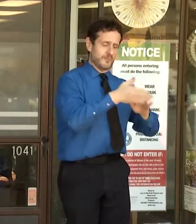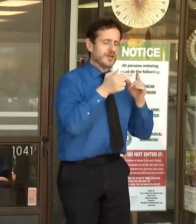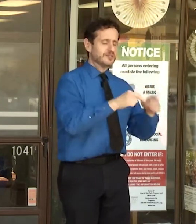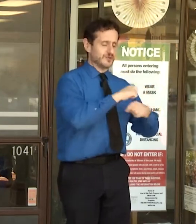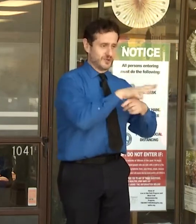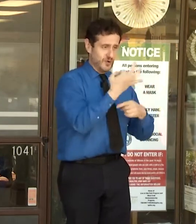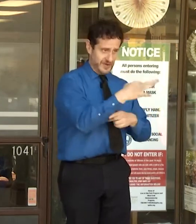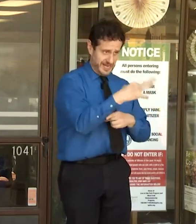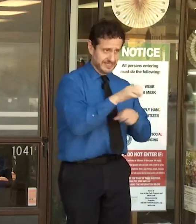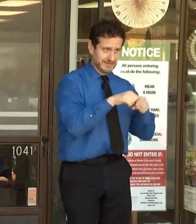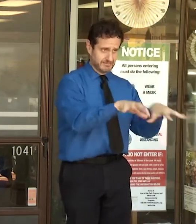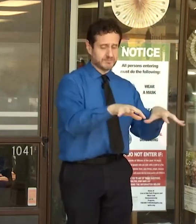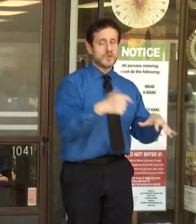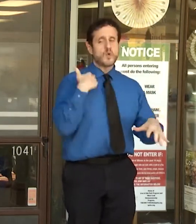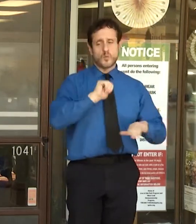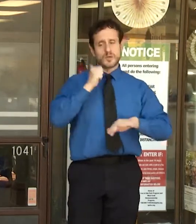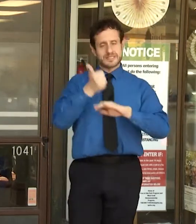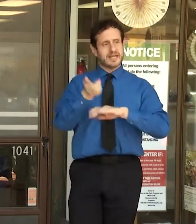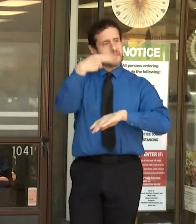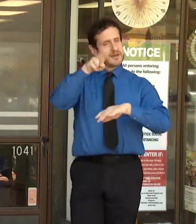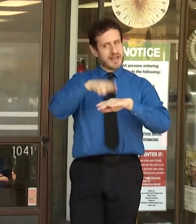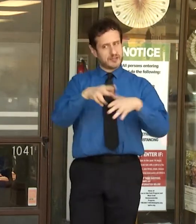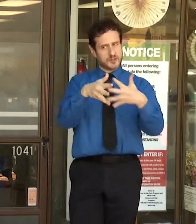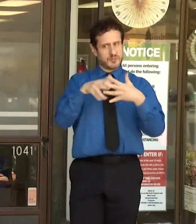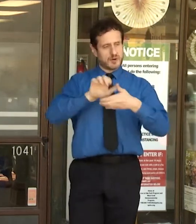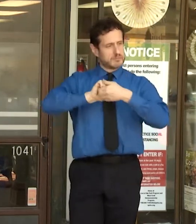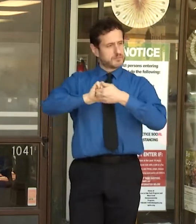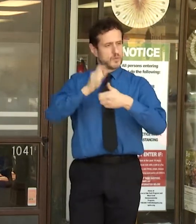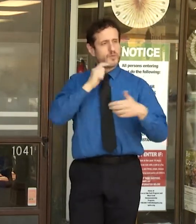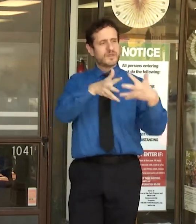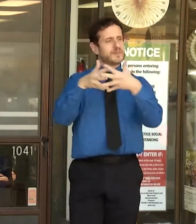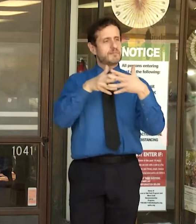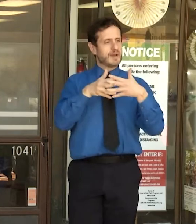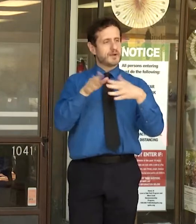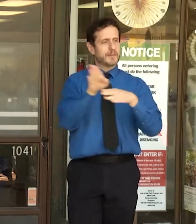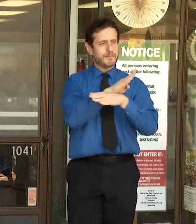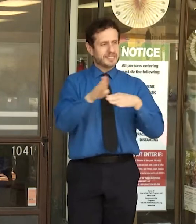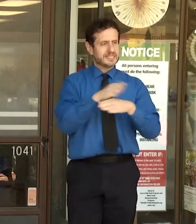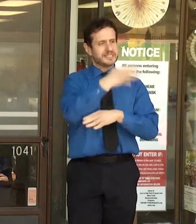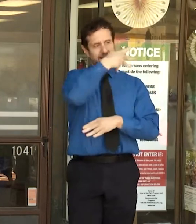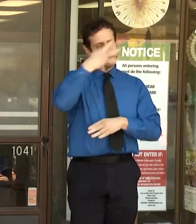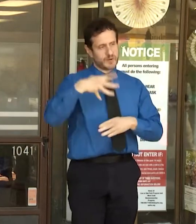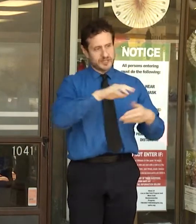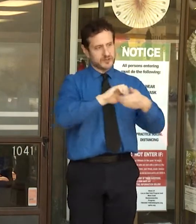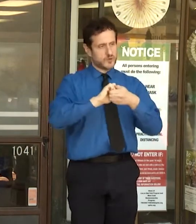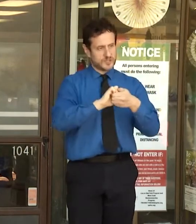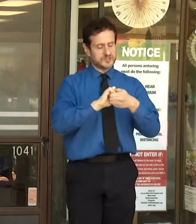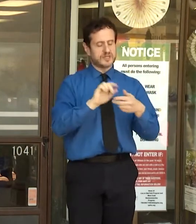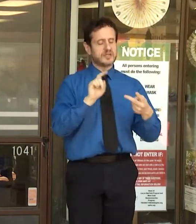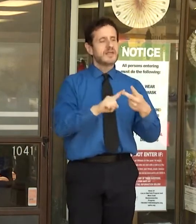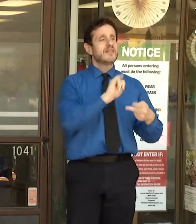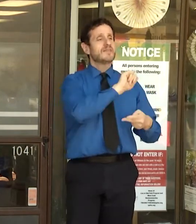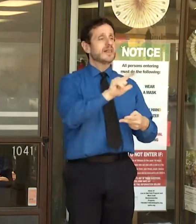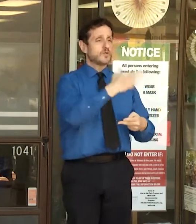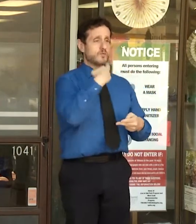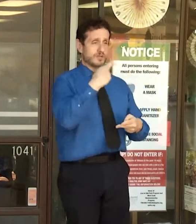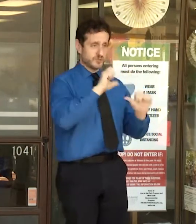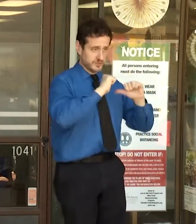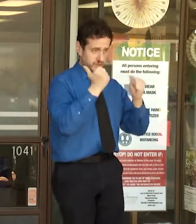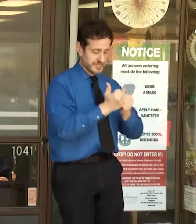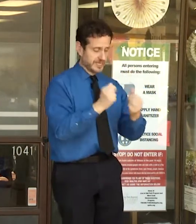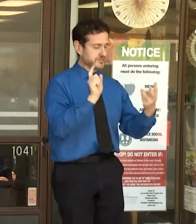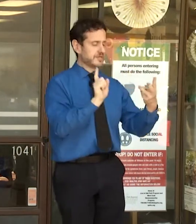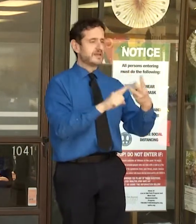national partnership with the American Business Immigration Coalition, the Illinois Restaurant Association, and the National Partnership for